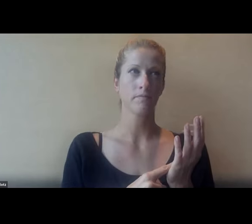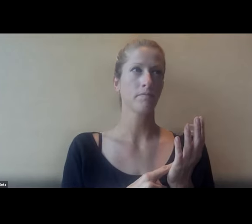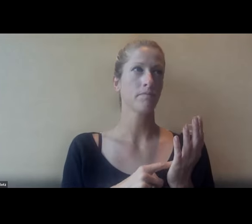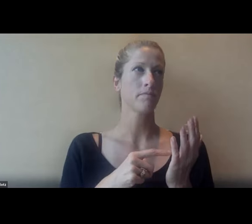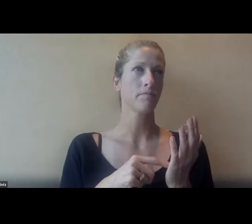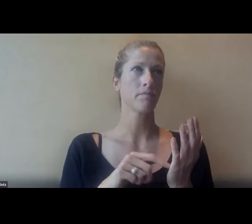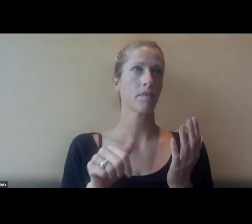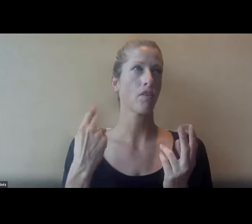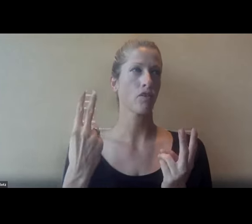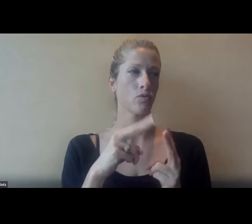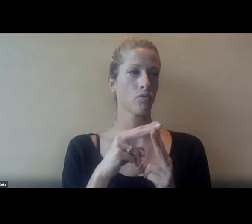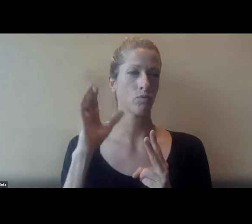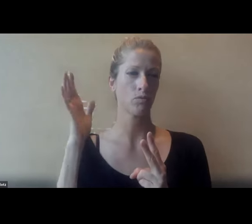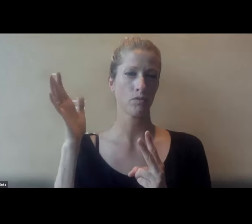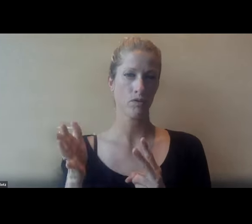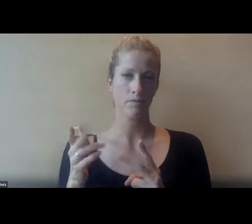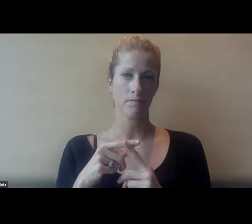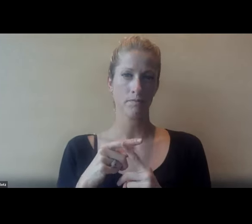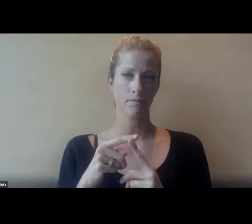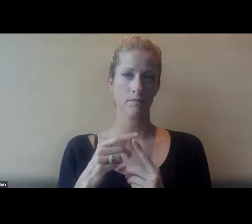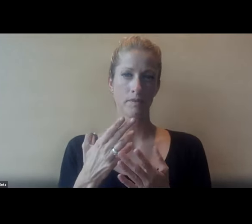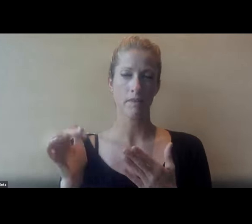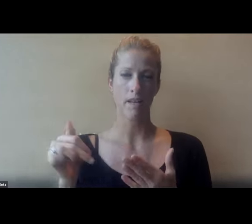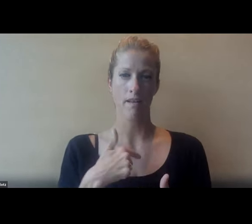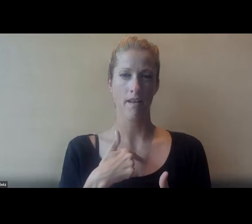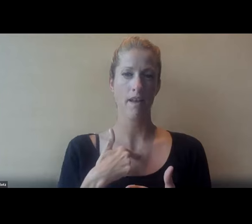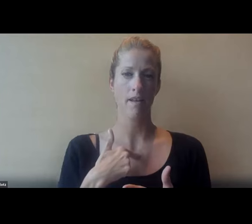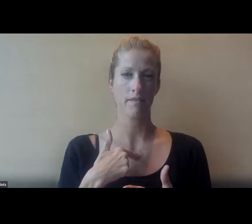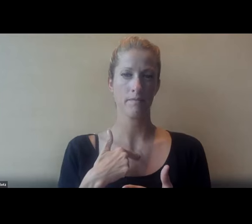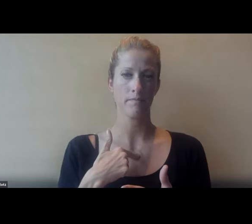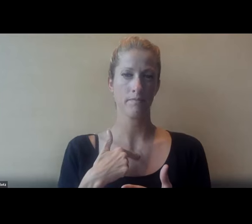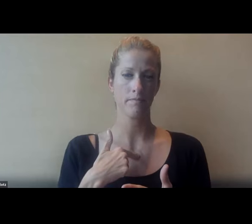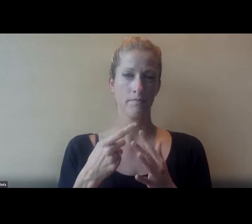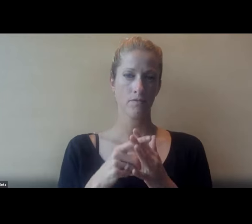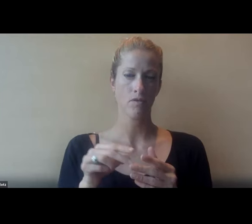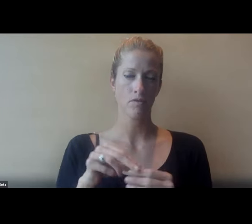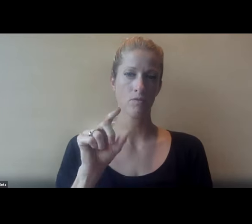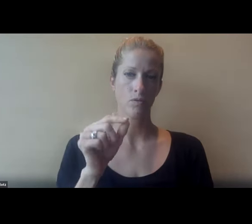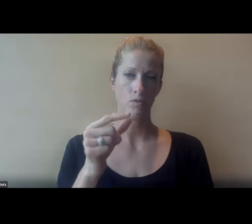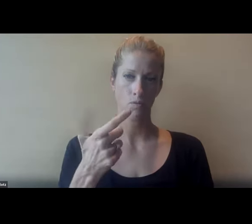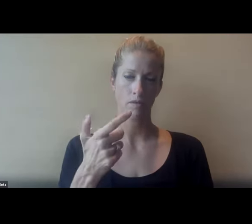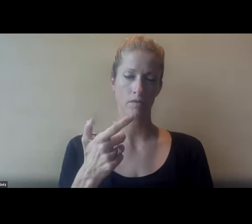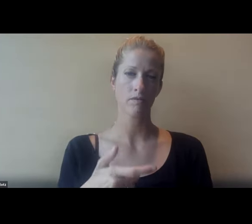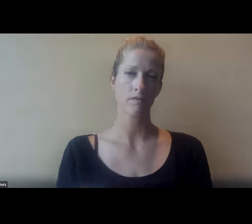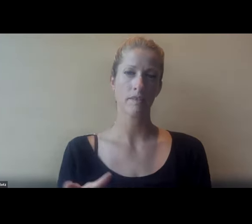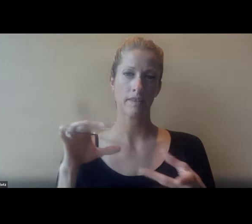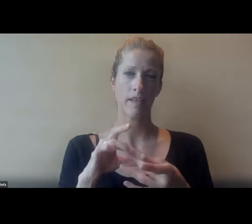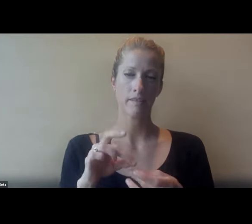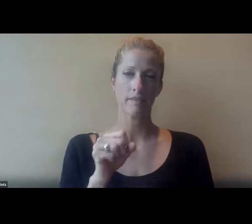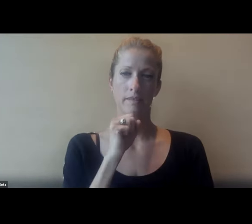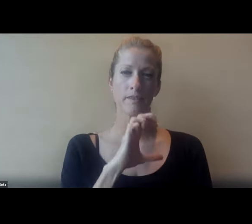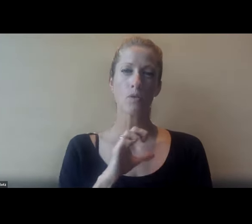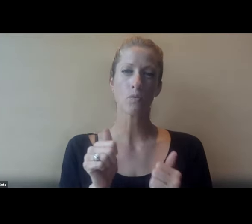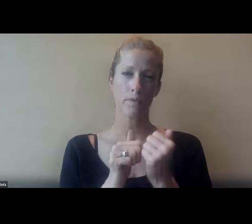the other two presenters, is something that I began in 2021 called Connecting Seniors with